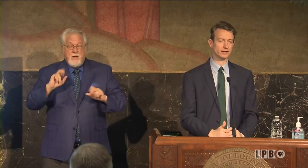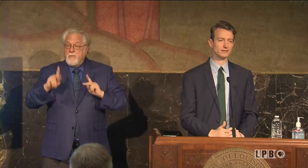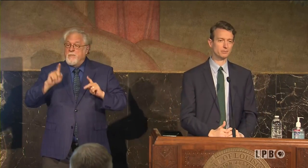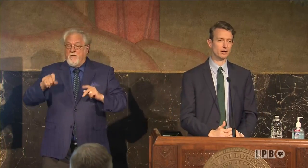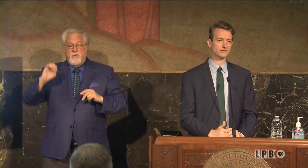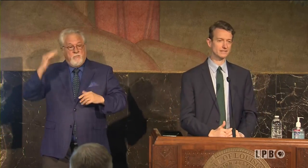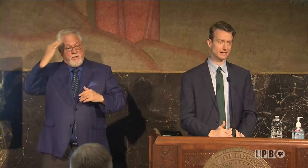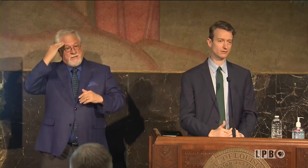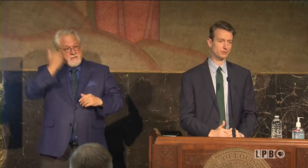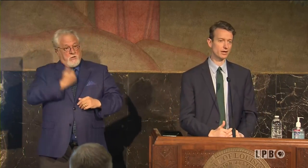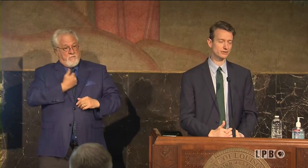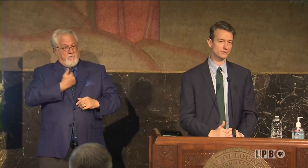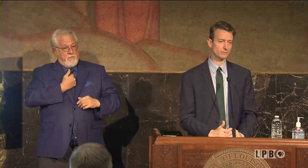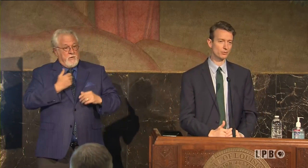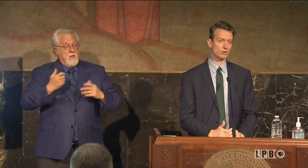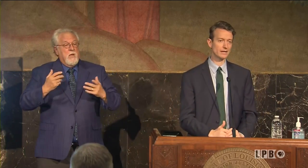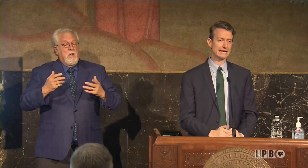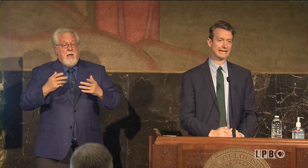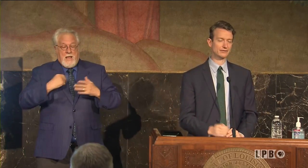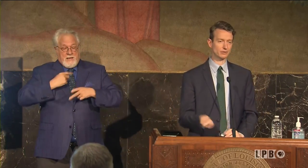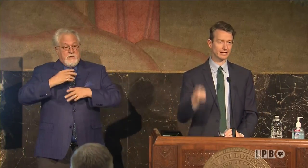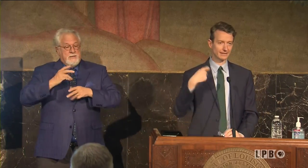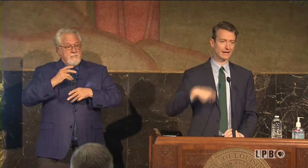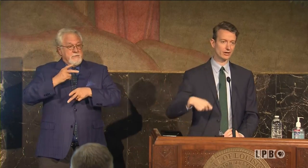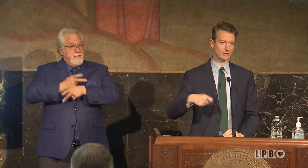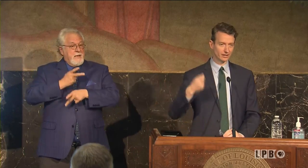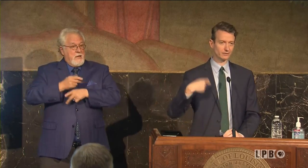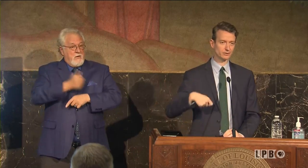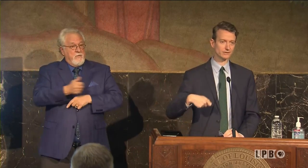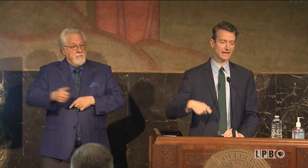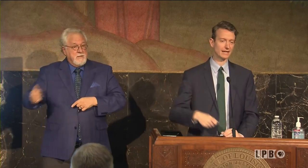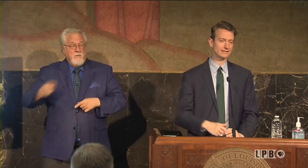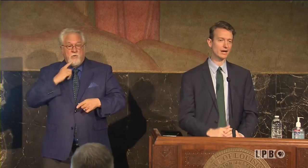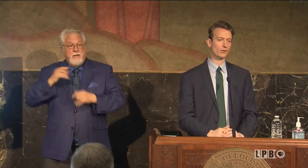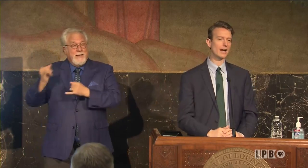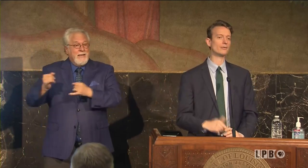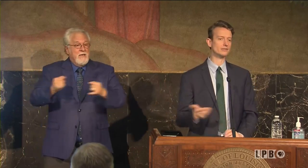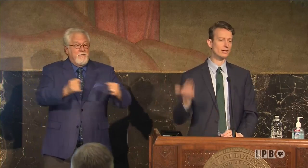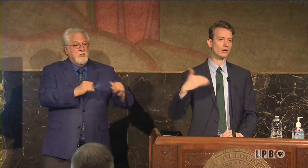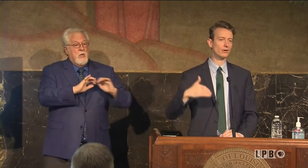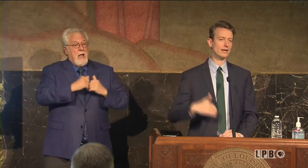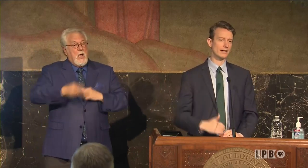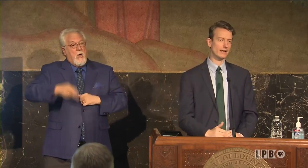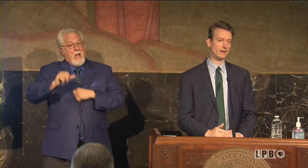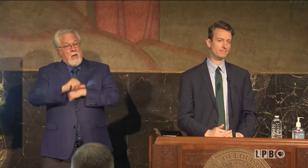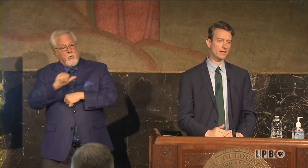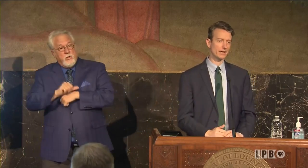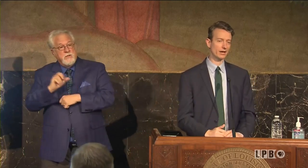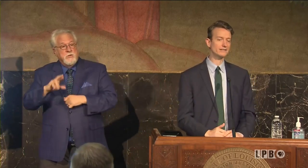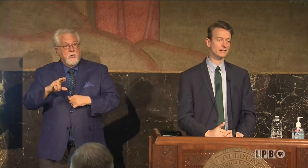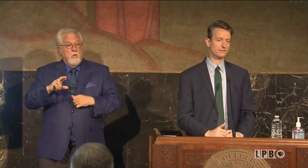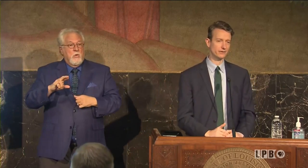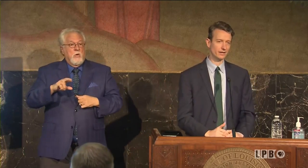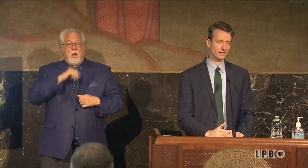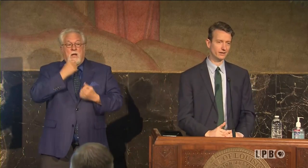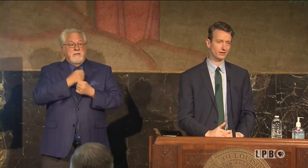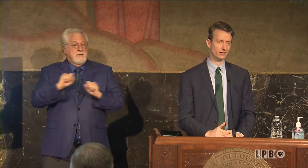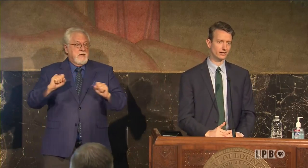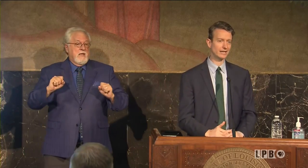thoughtful as they're in these bars and take those precautions on board. It's really in an individual's hands how high risk or how